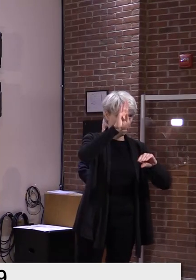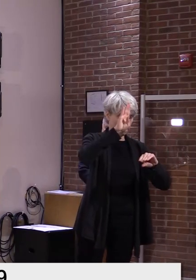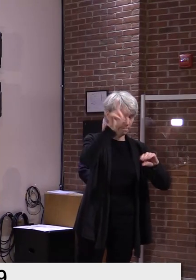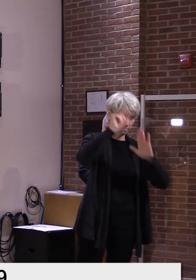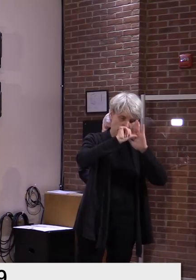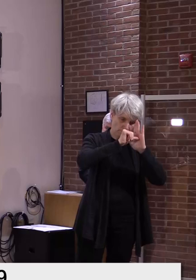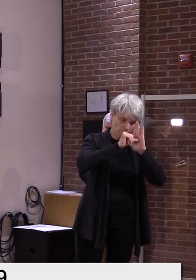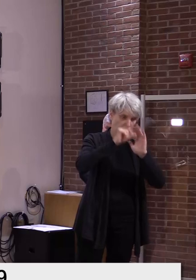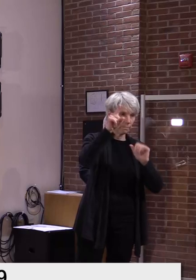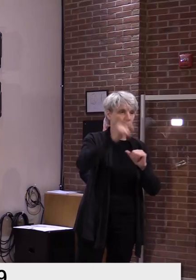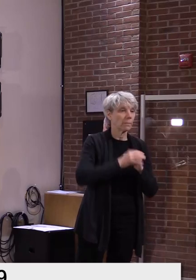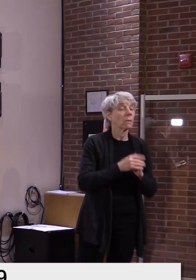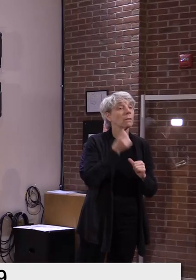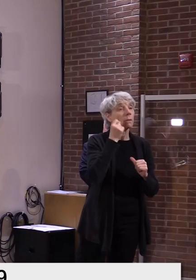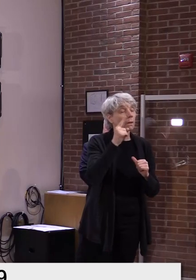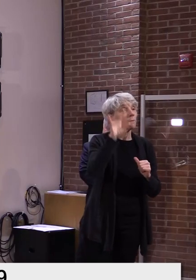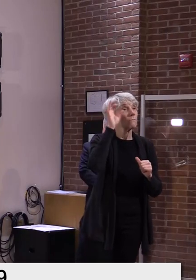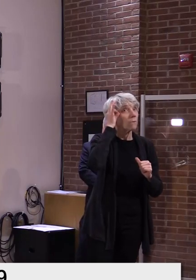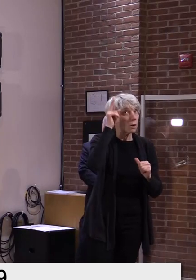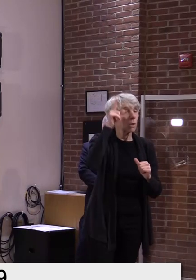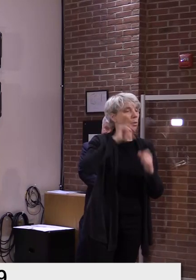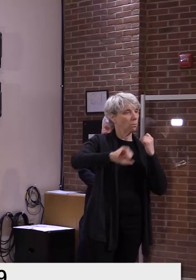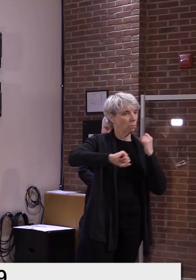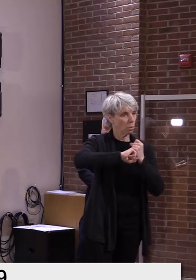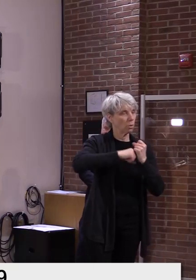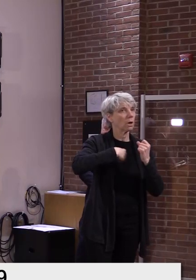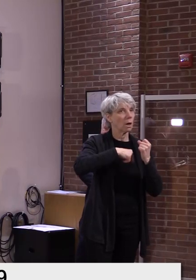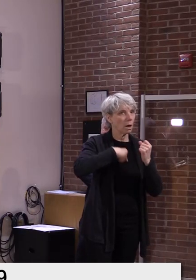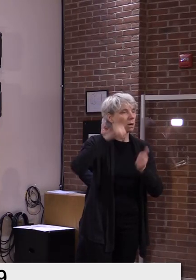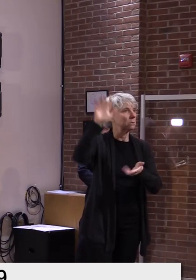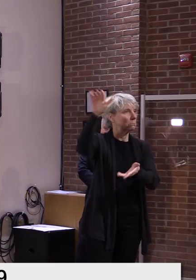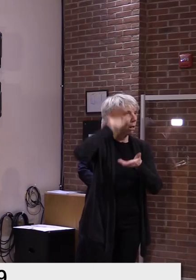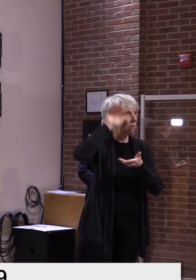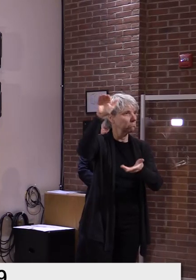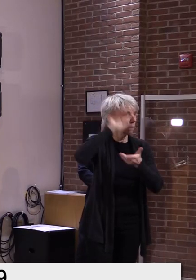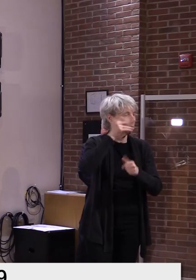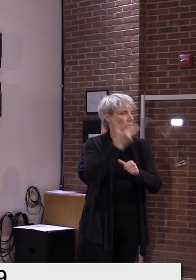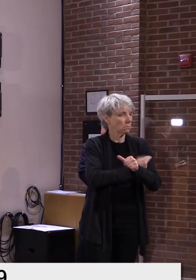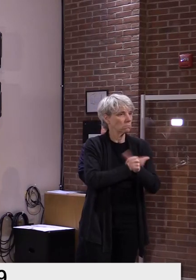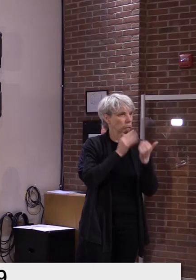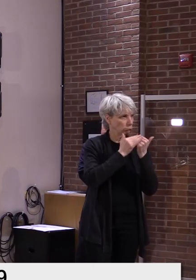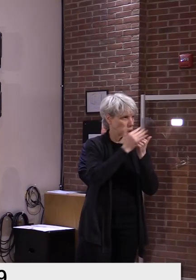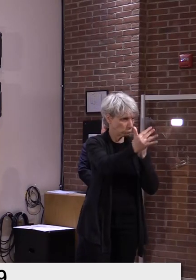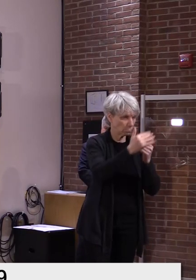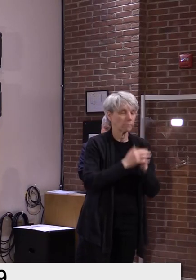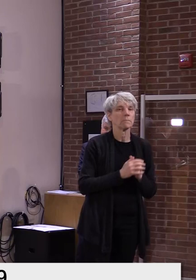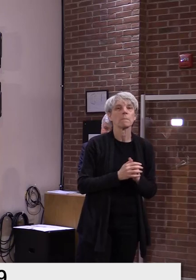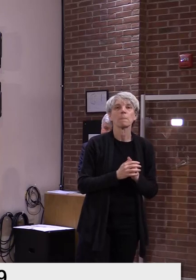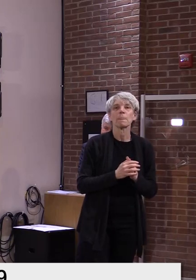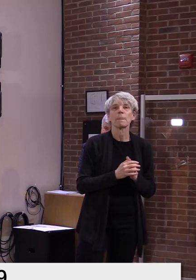government will continue helping us move forward on our vaccination efforts. Again,